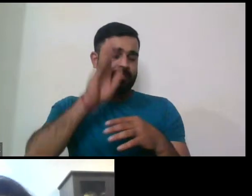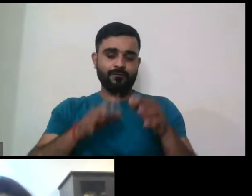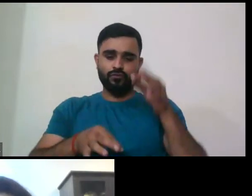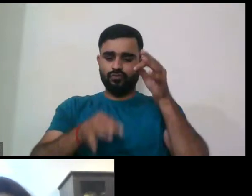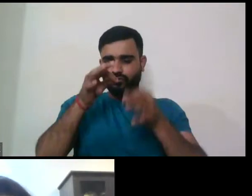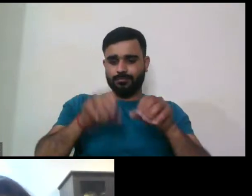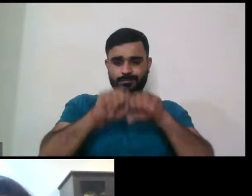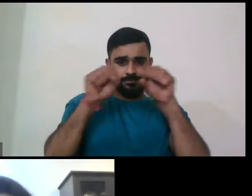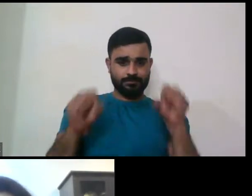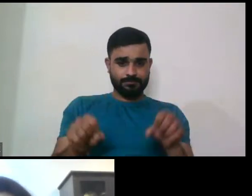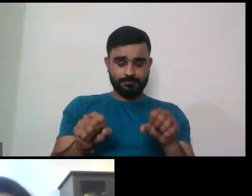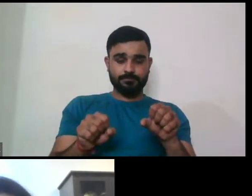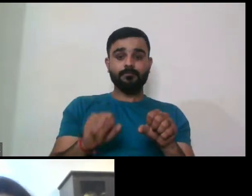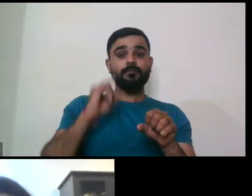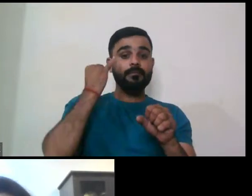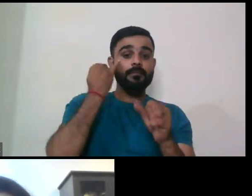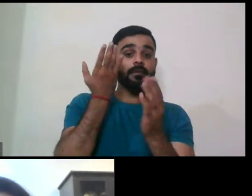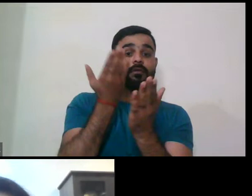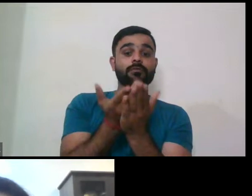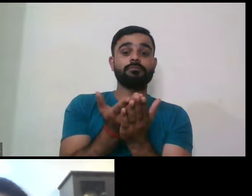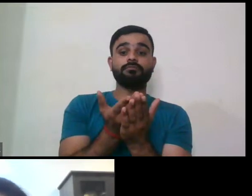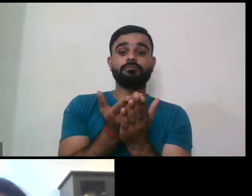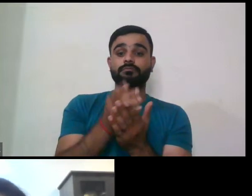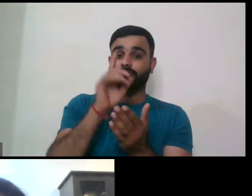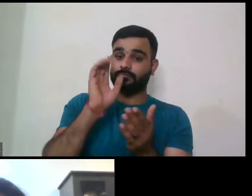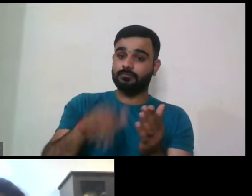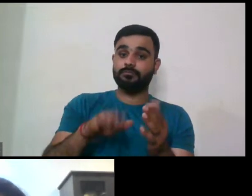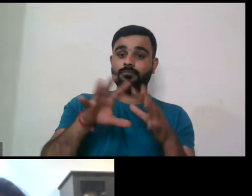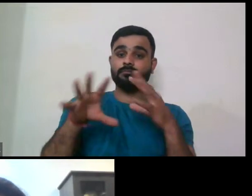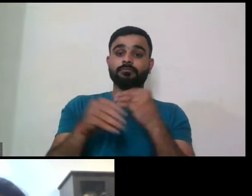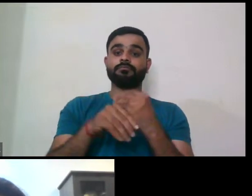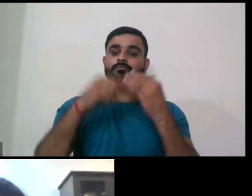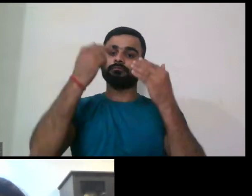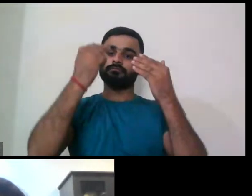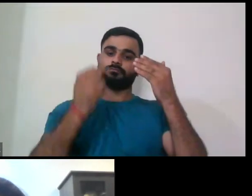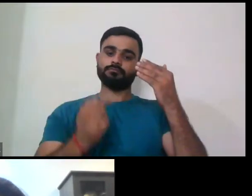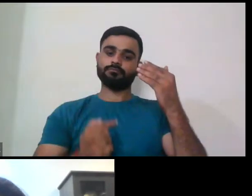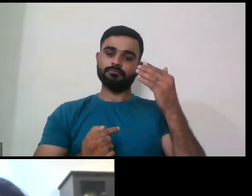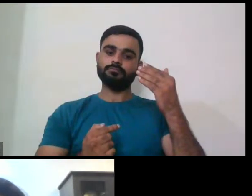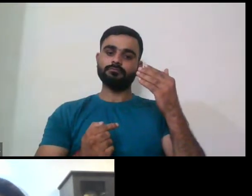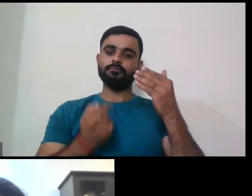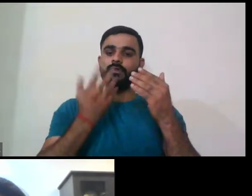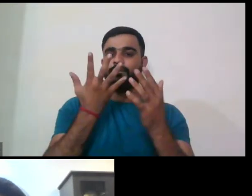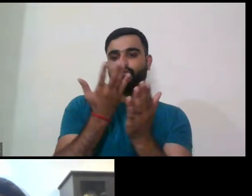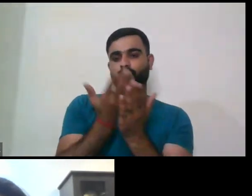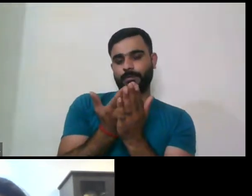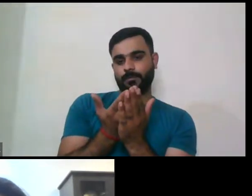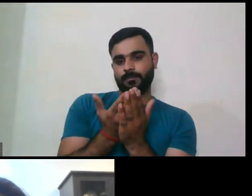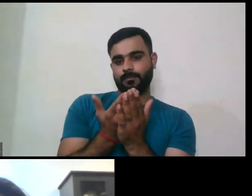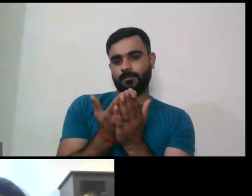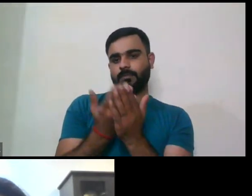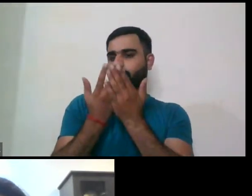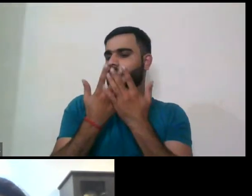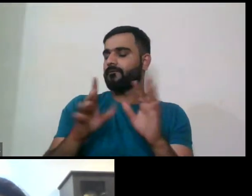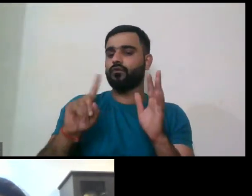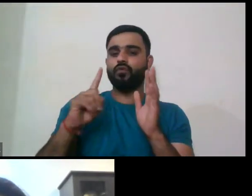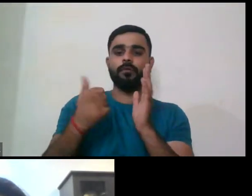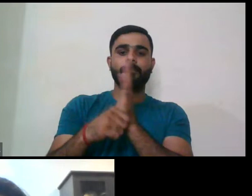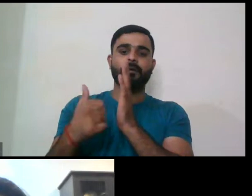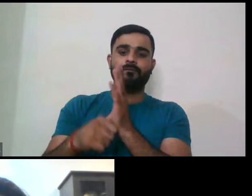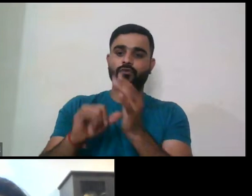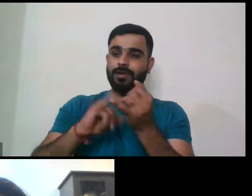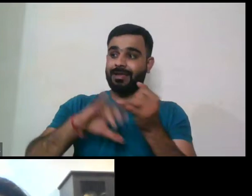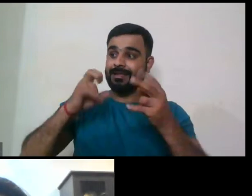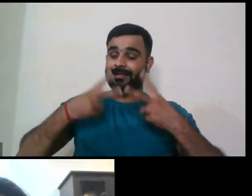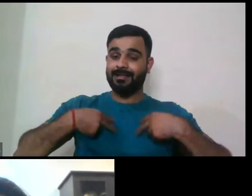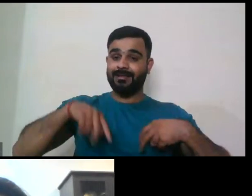judicial system. The idea would be that you have at least a permanent 5-judge bench. I mean, there are, every month the Supreme Court